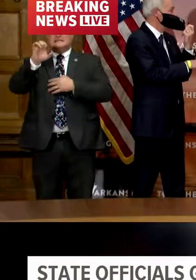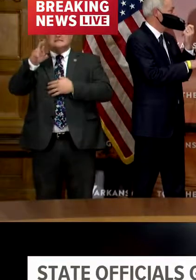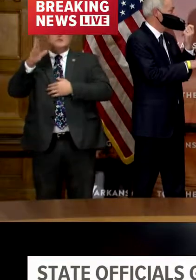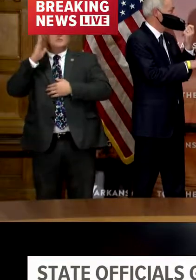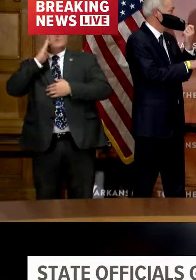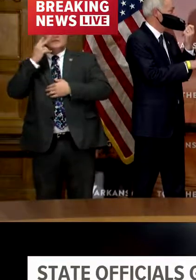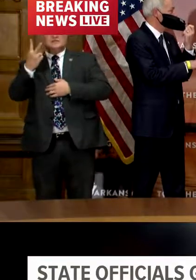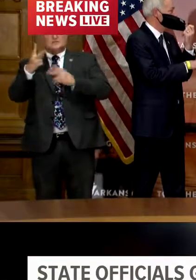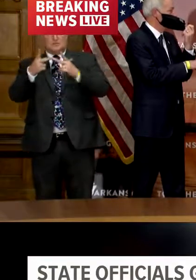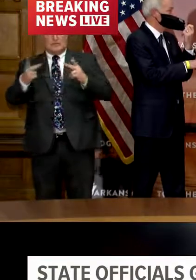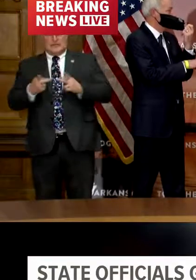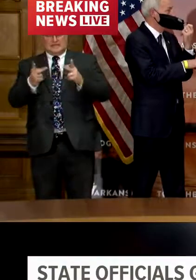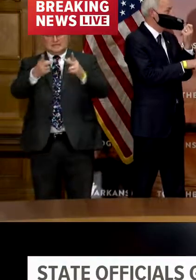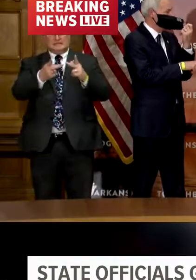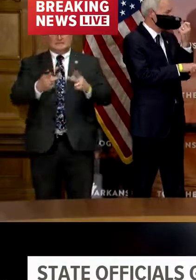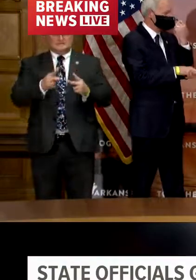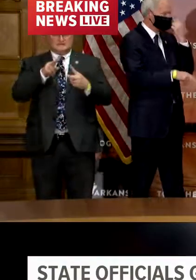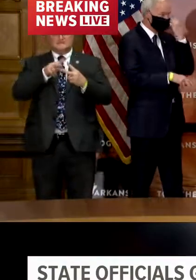at those 2 sites?